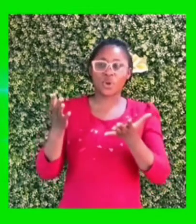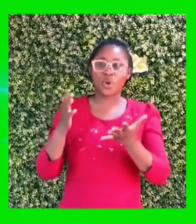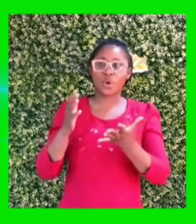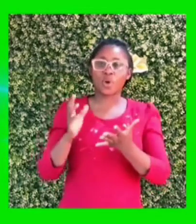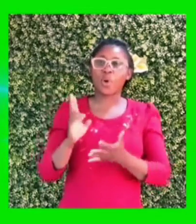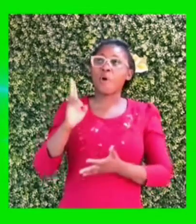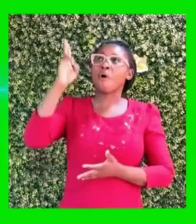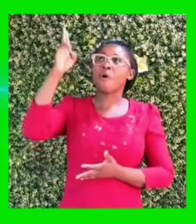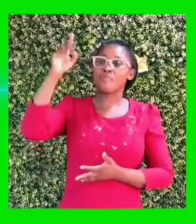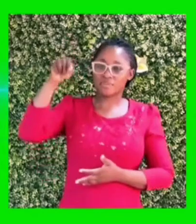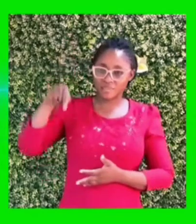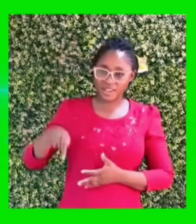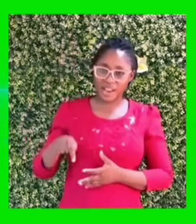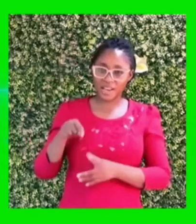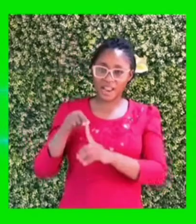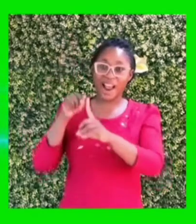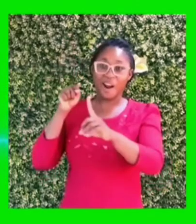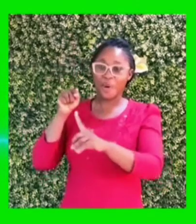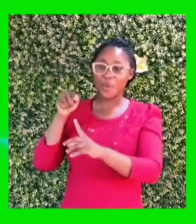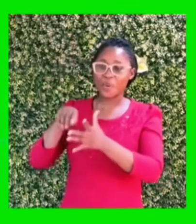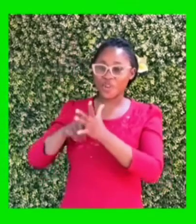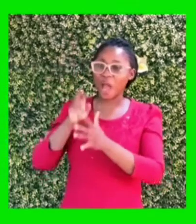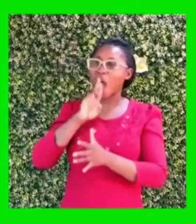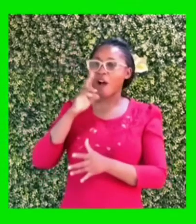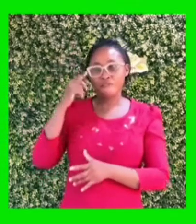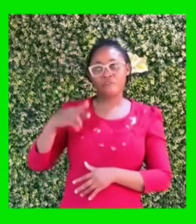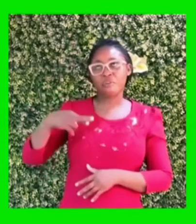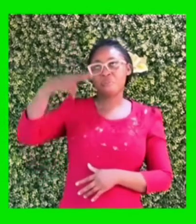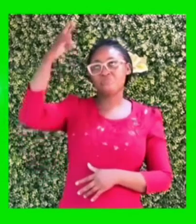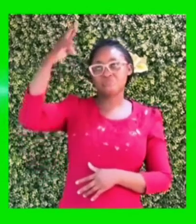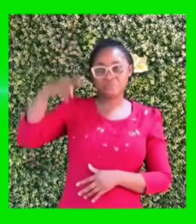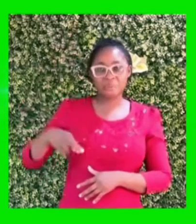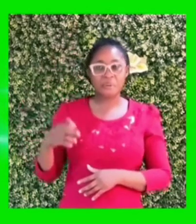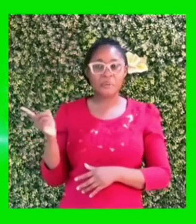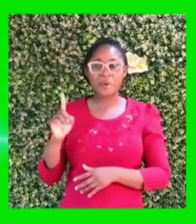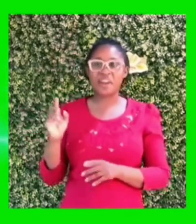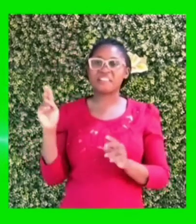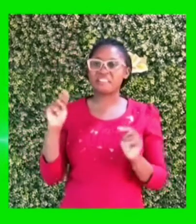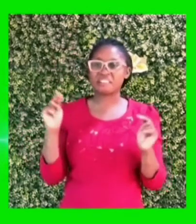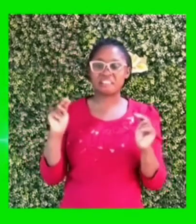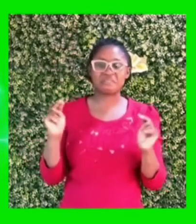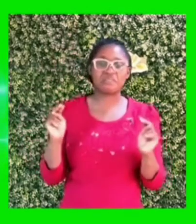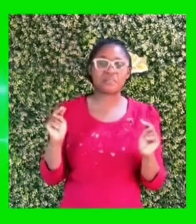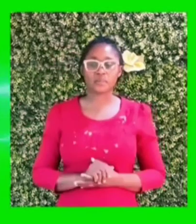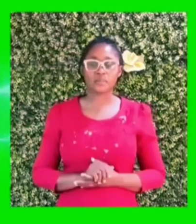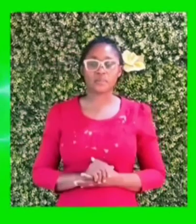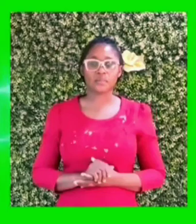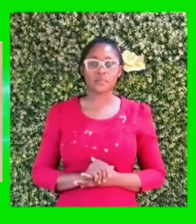Up and down arrow keys are for scrolling where applicable.